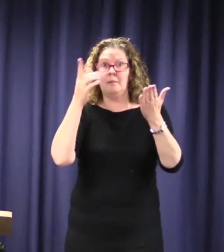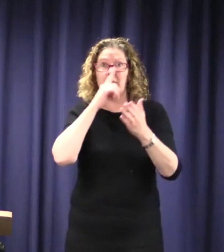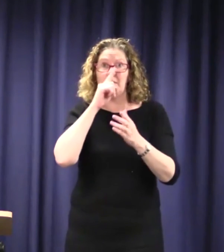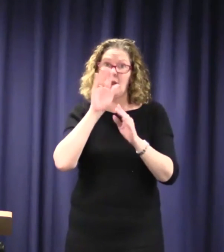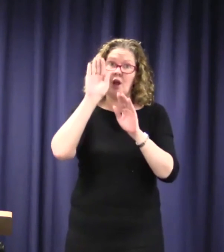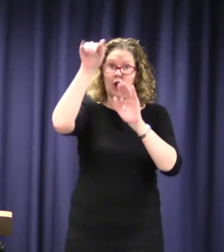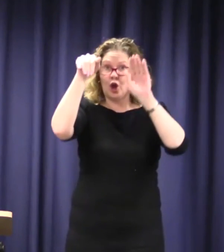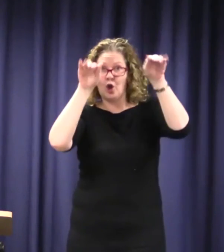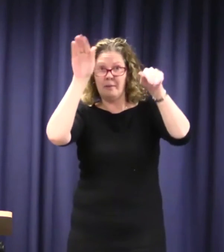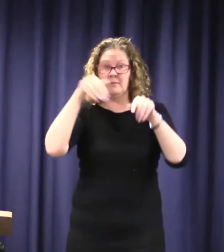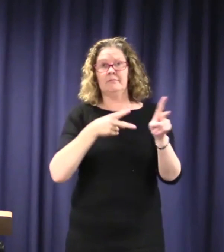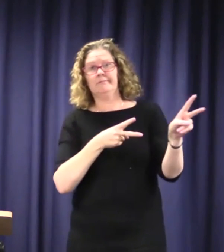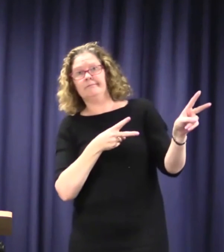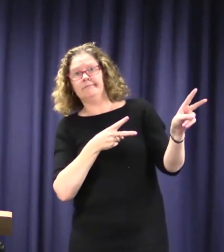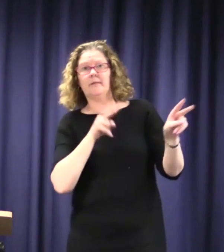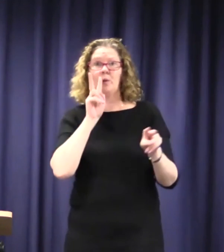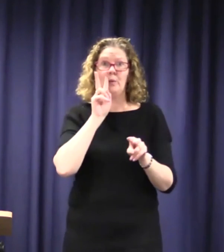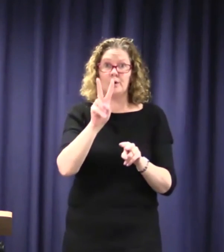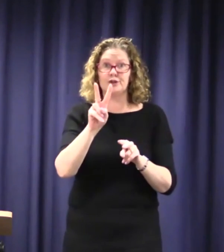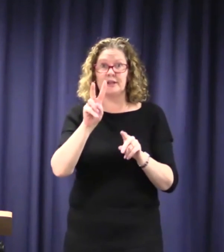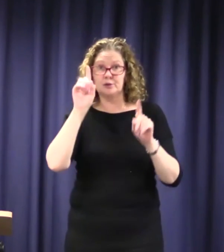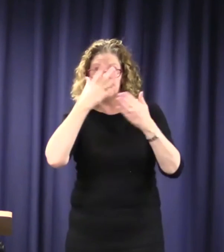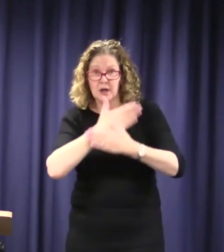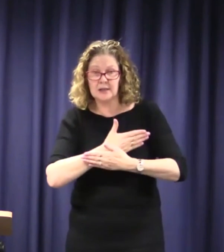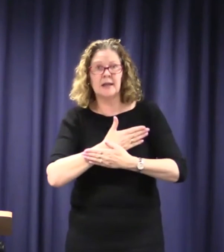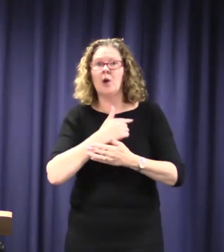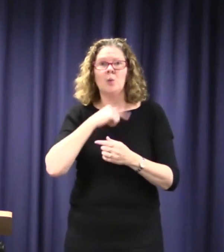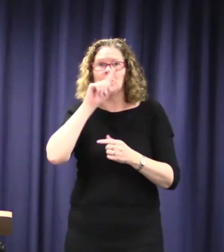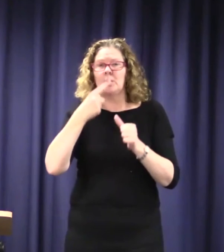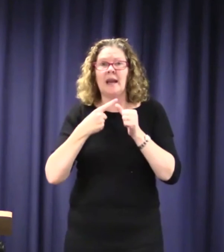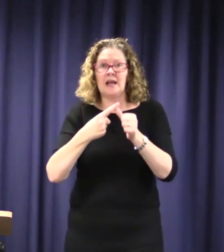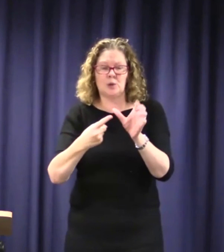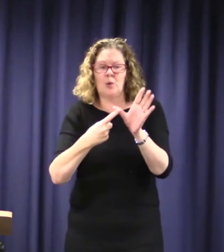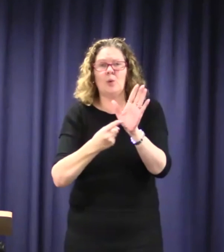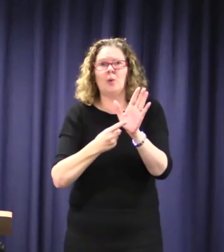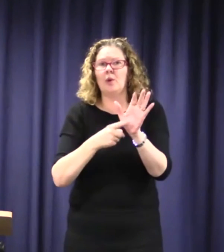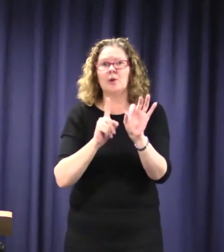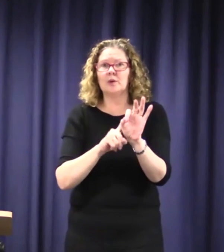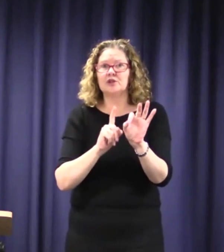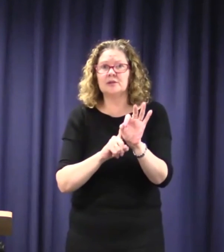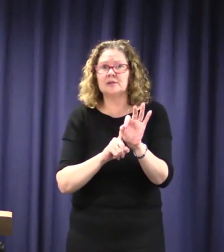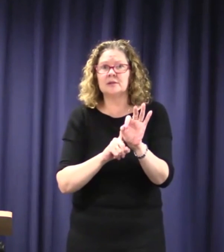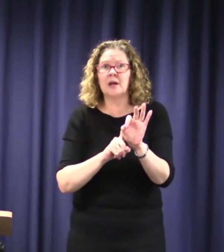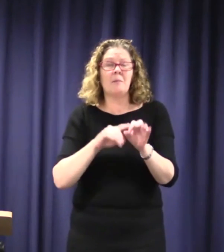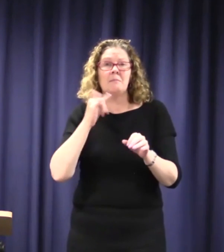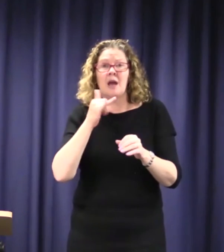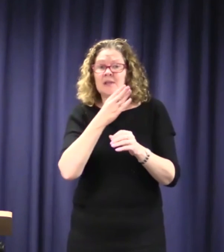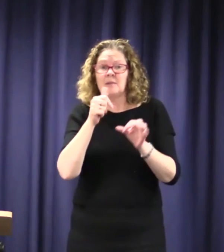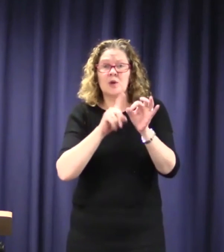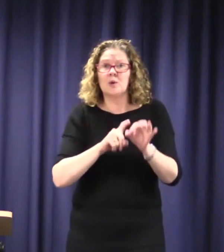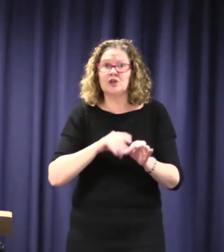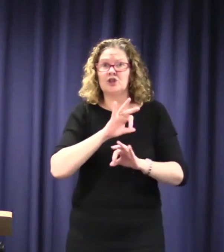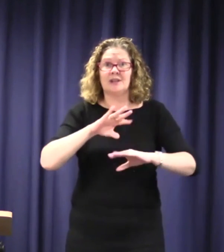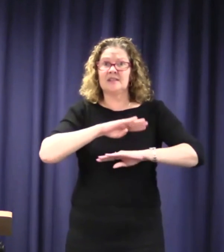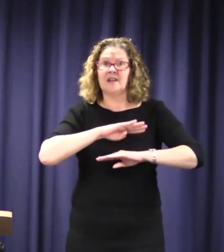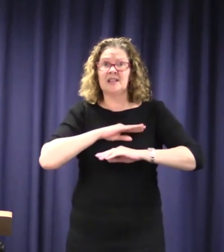you. And I would also like to apologise to those people at home who are watching tonight in that we couldn't answer all of your questions.